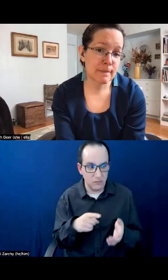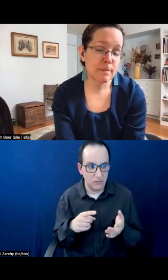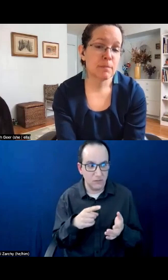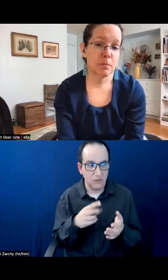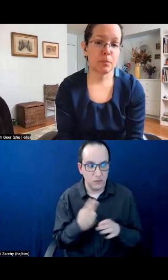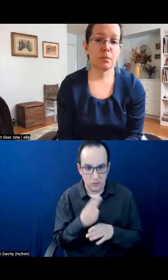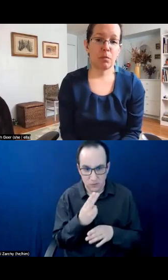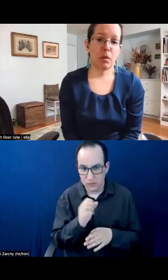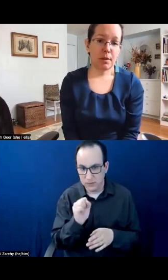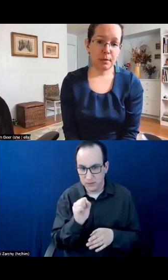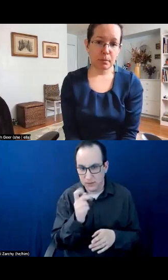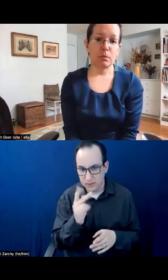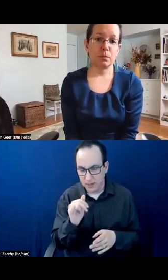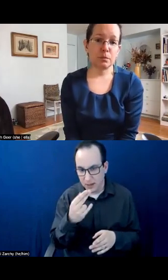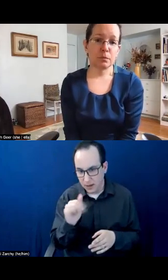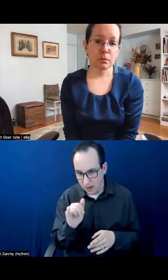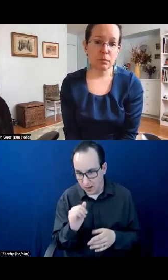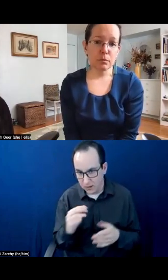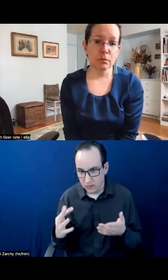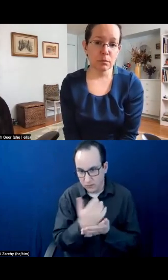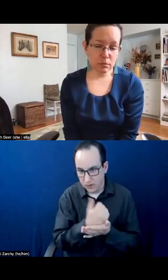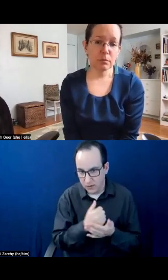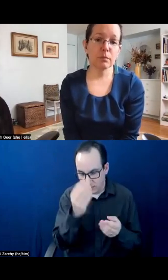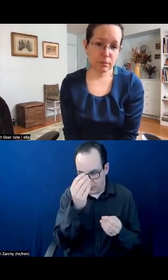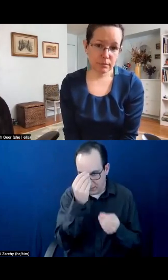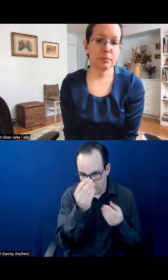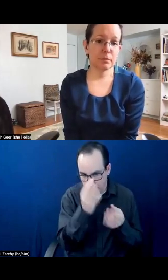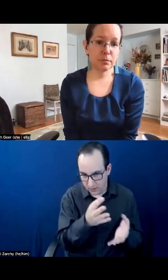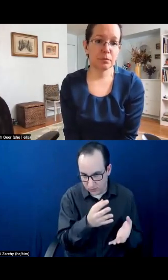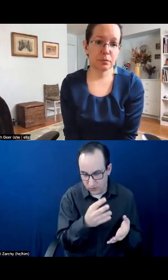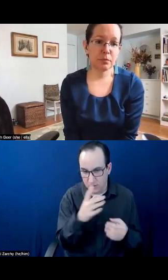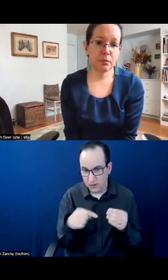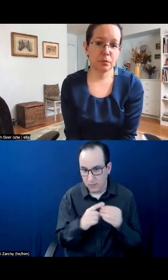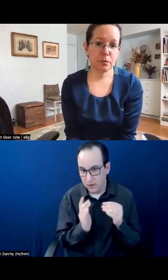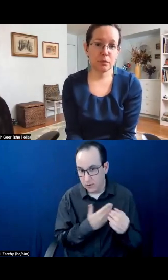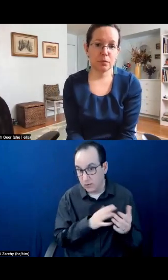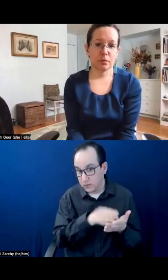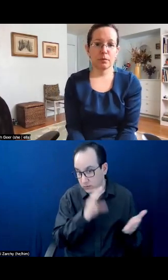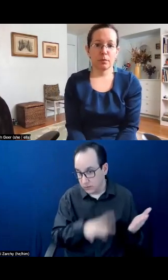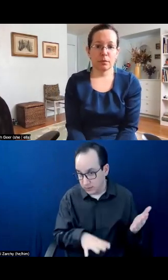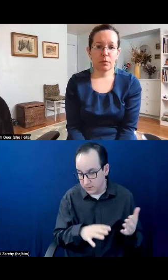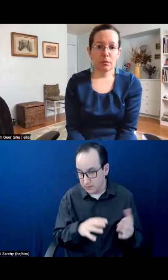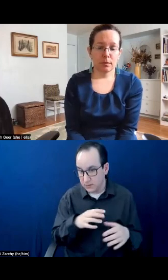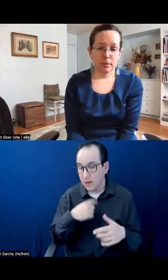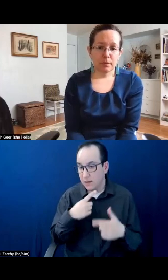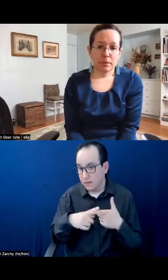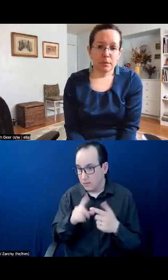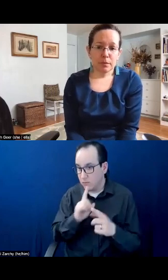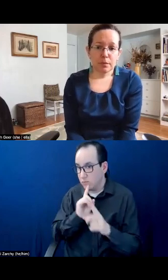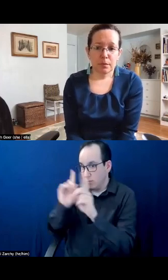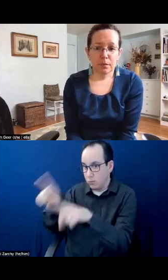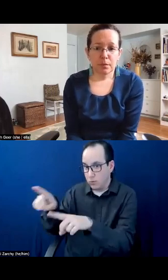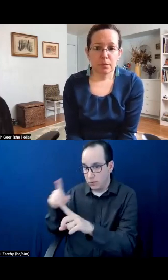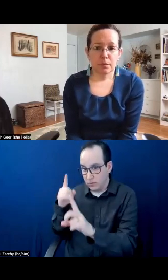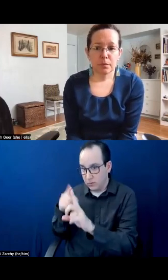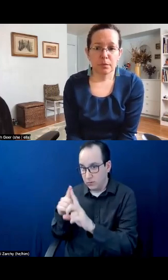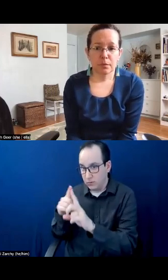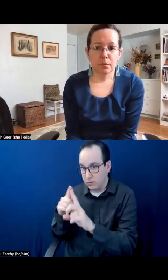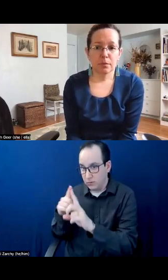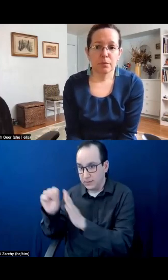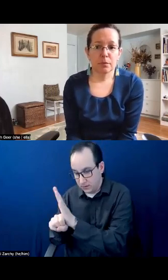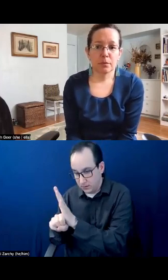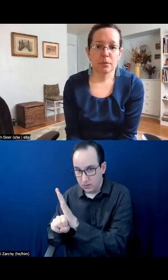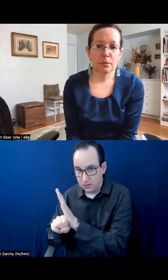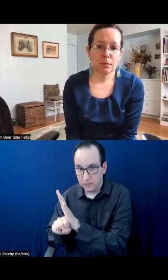are required to use this Sky High Language Development Scale to garner information about